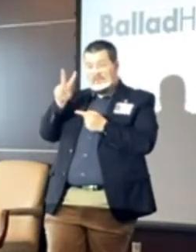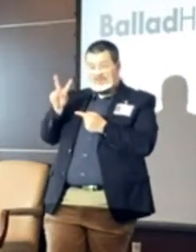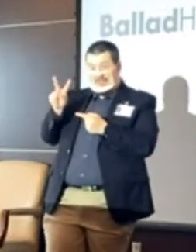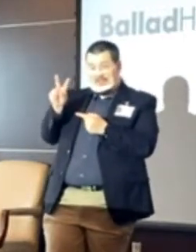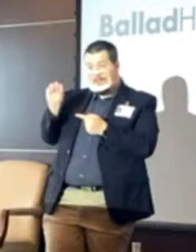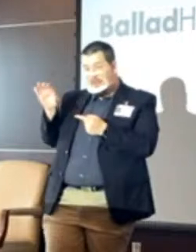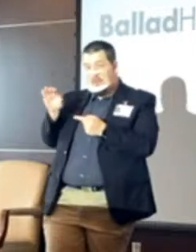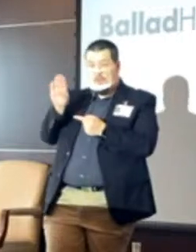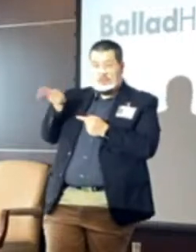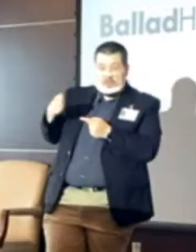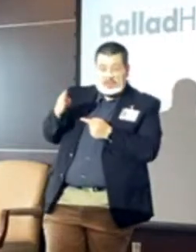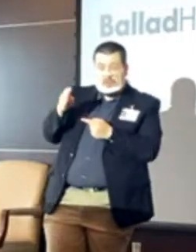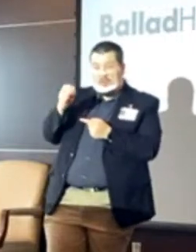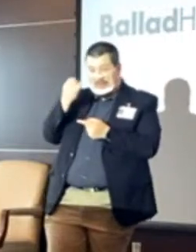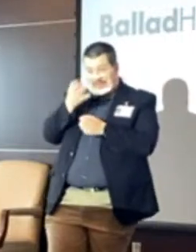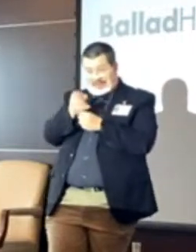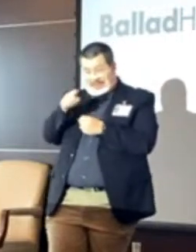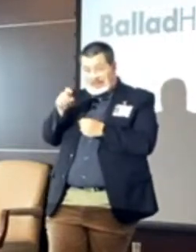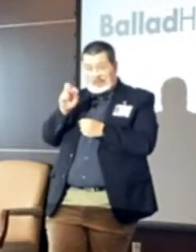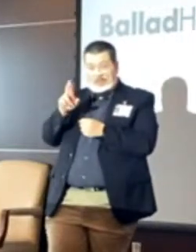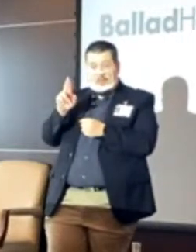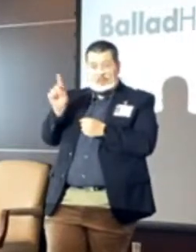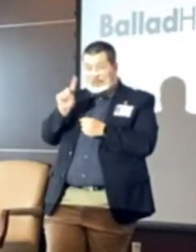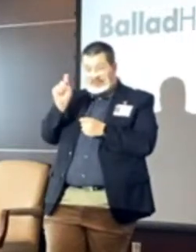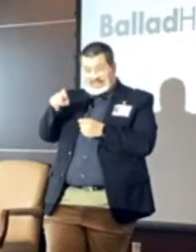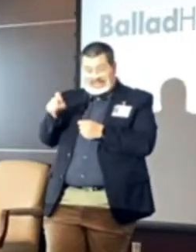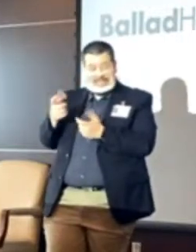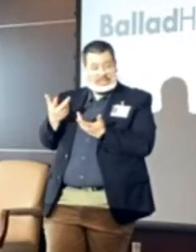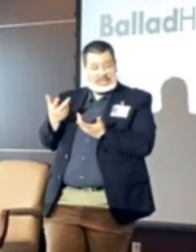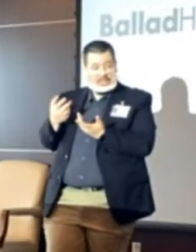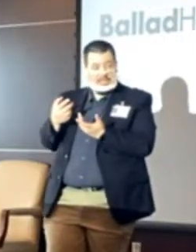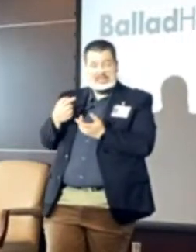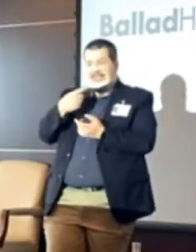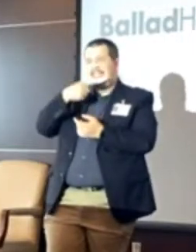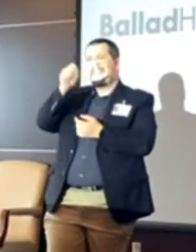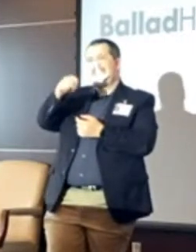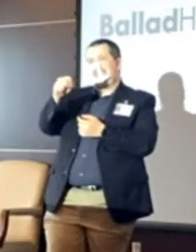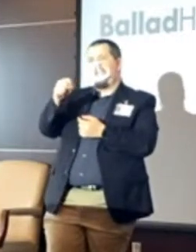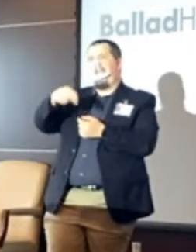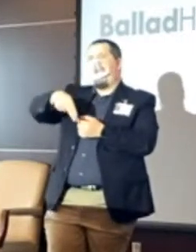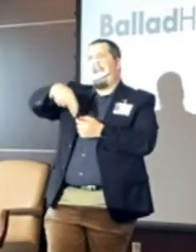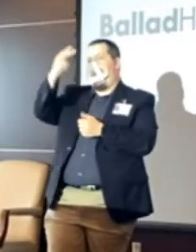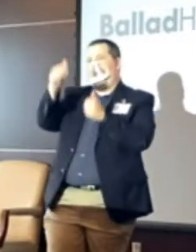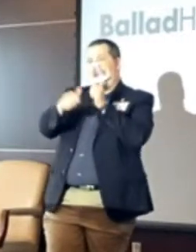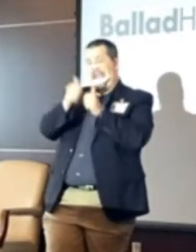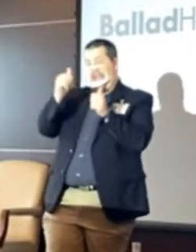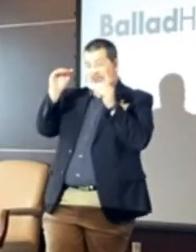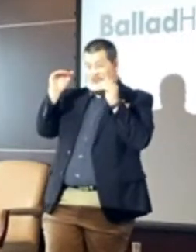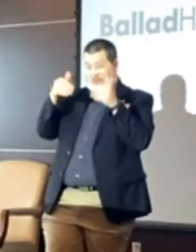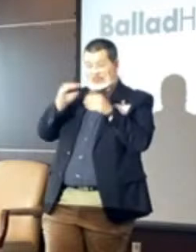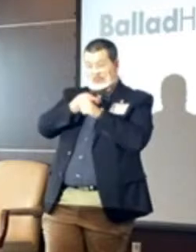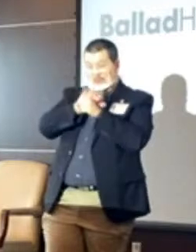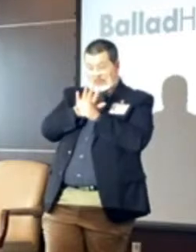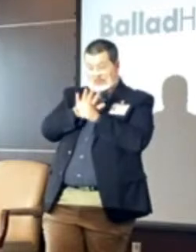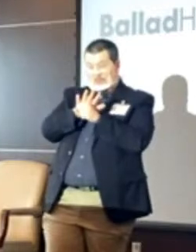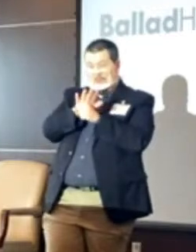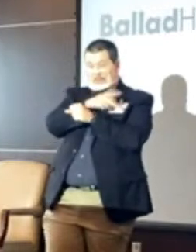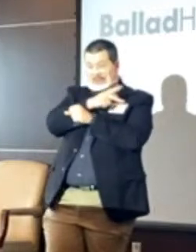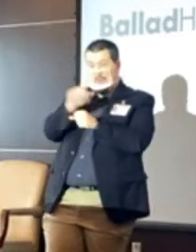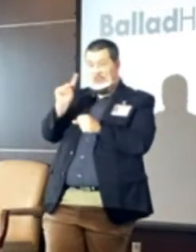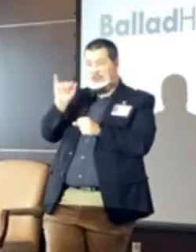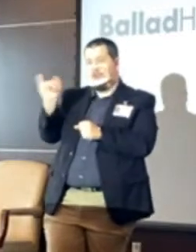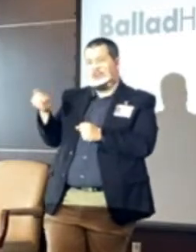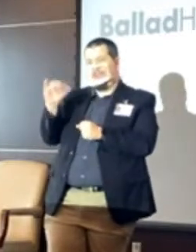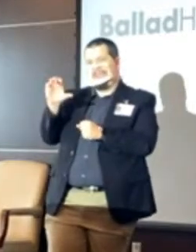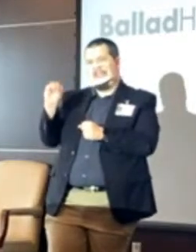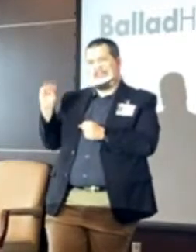and Bristol if you get them, I guess, wherever needed? Yeah, Richard, our highest concentration of COVID patients today is at Johnson